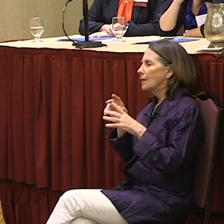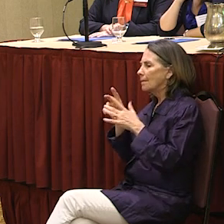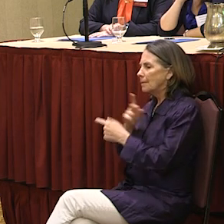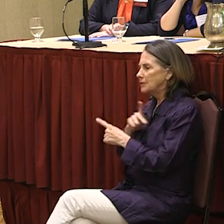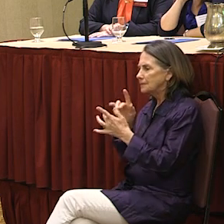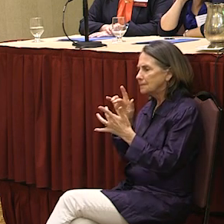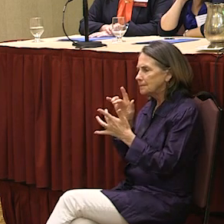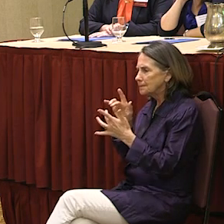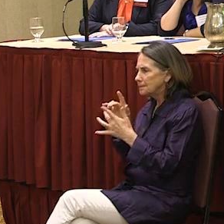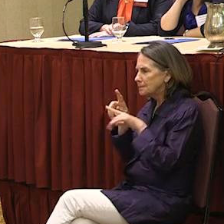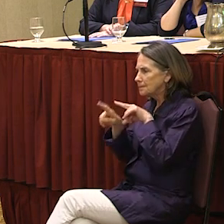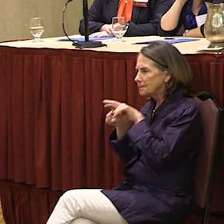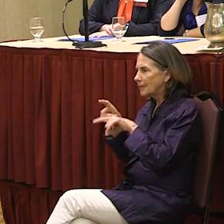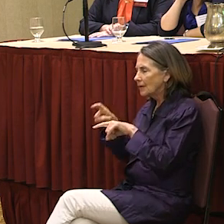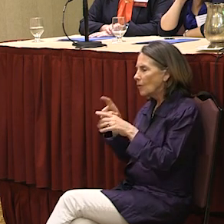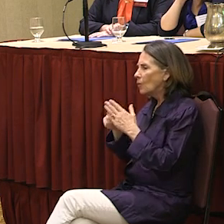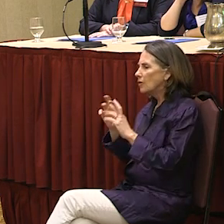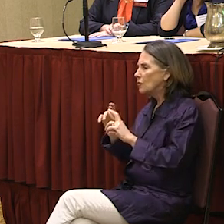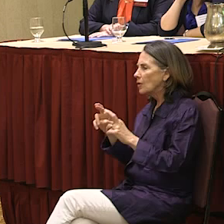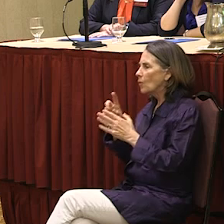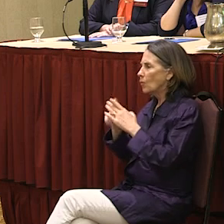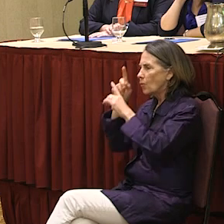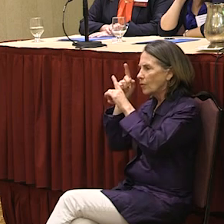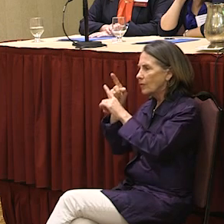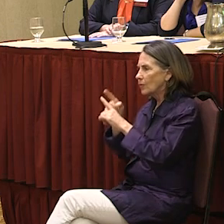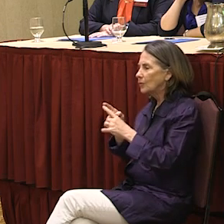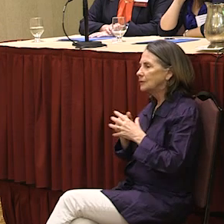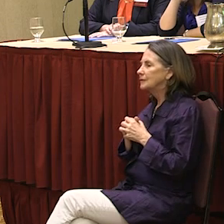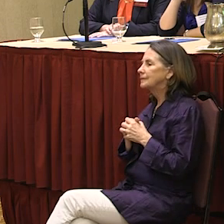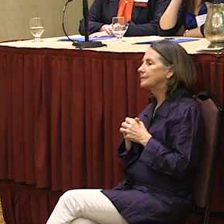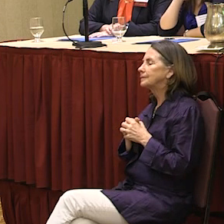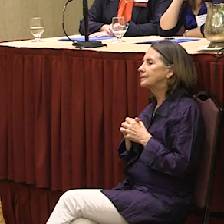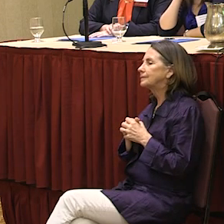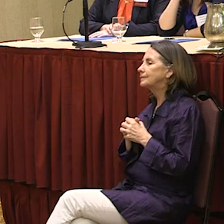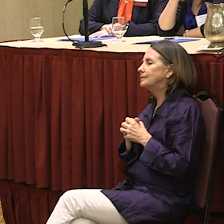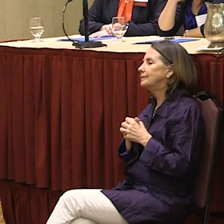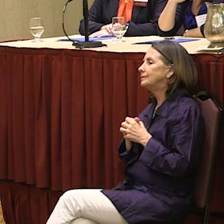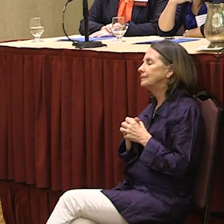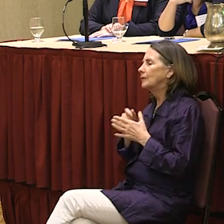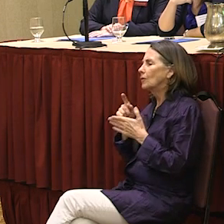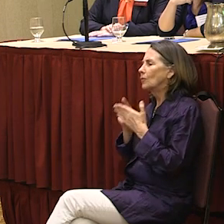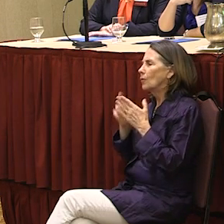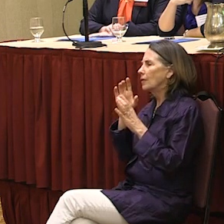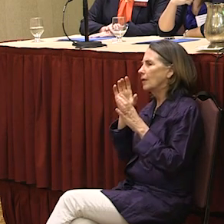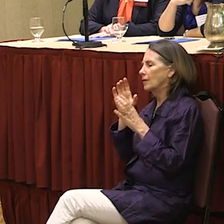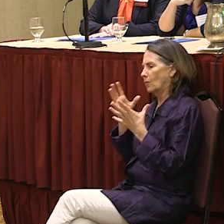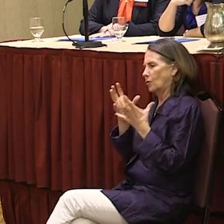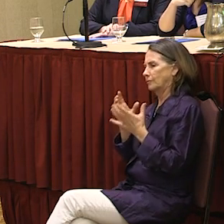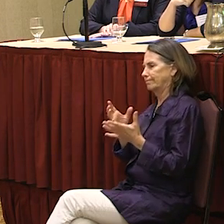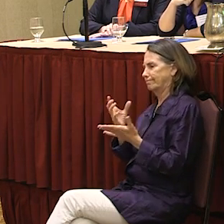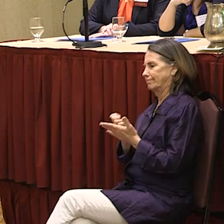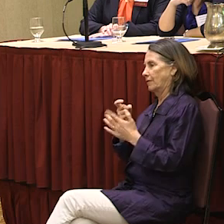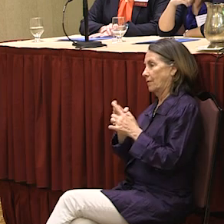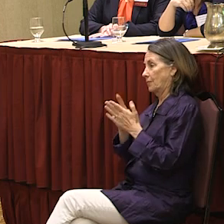going to ask them questions on what they're ready for, what are their goals for this type of program, what they're looking to get out of the program, and